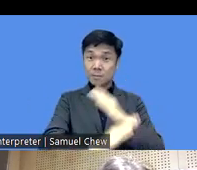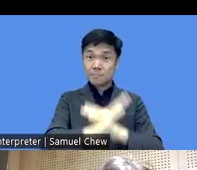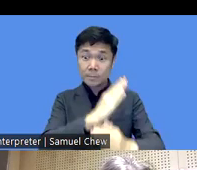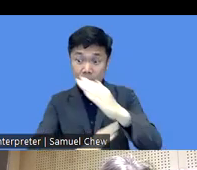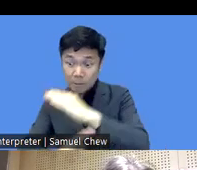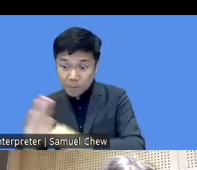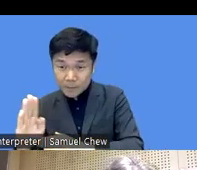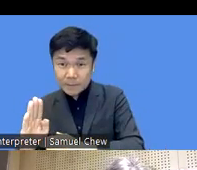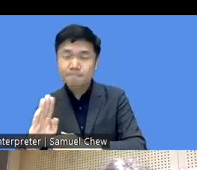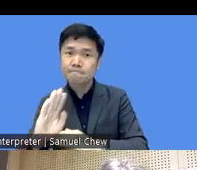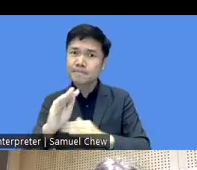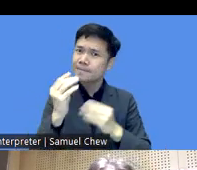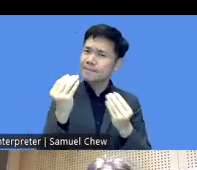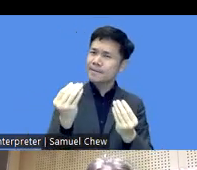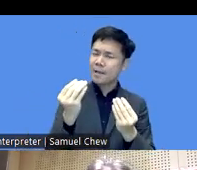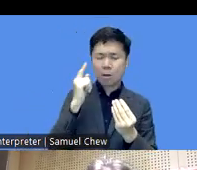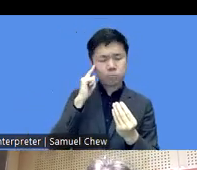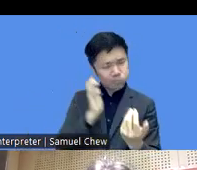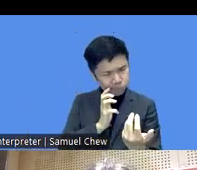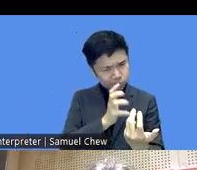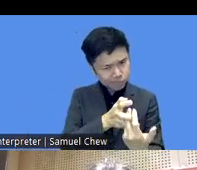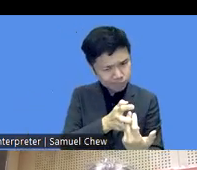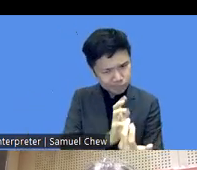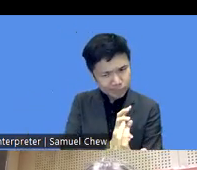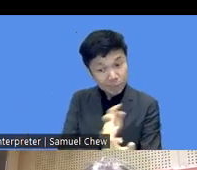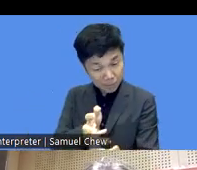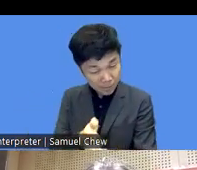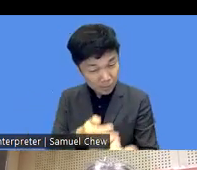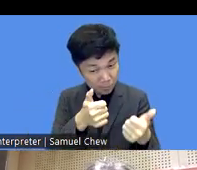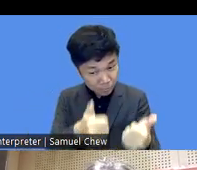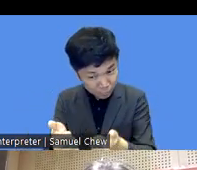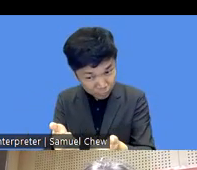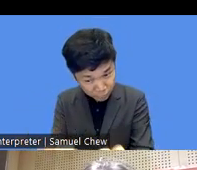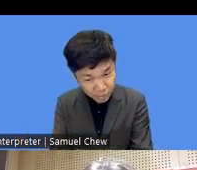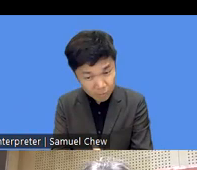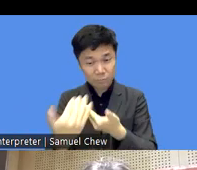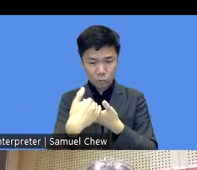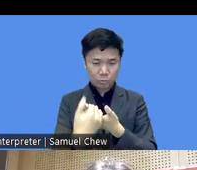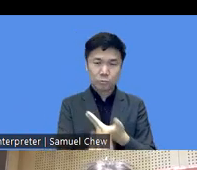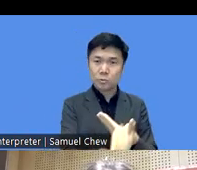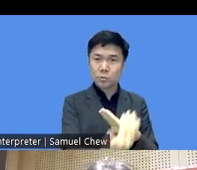Global Refugee Forum. So we can go to the next slide, please. So this